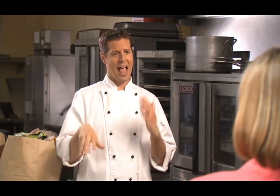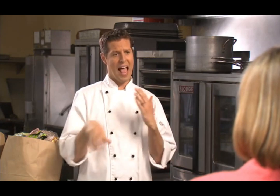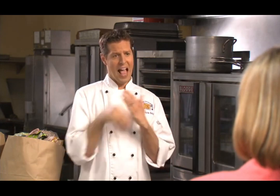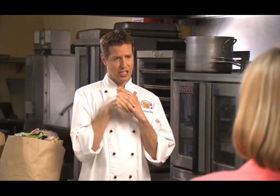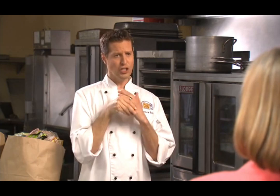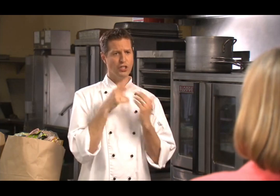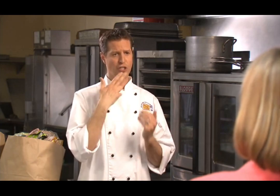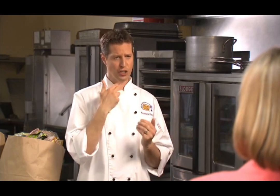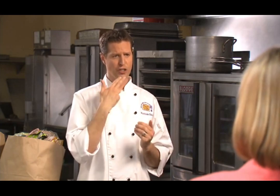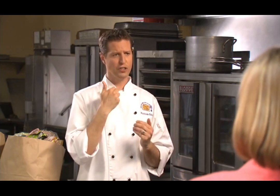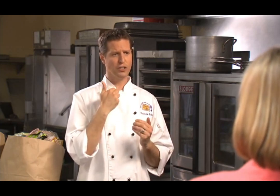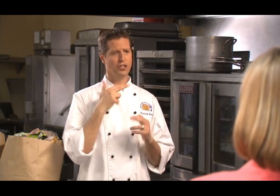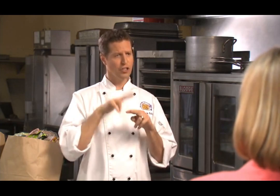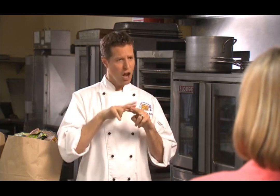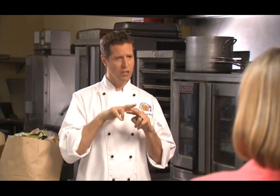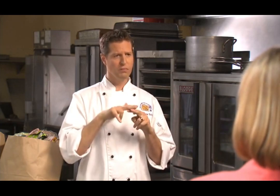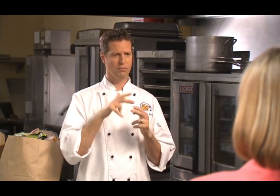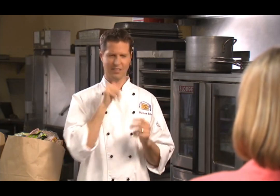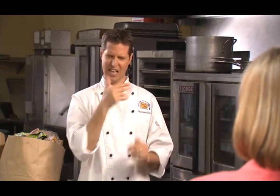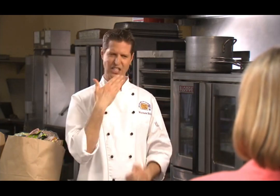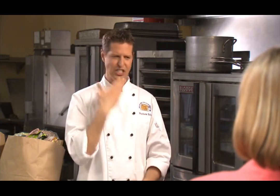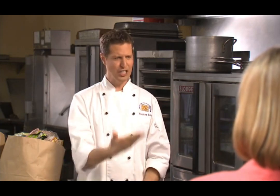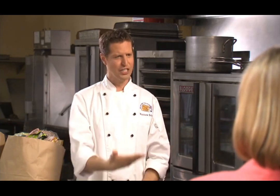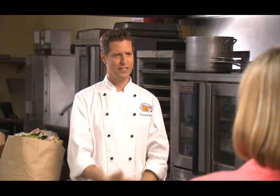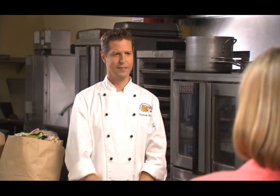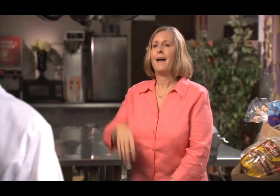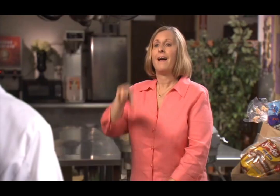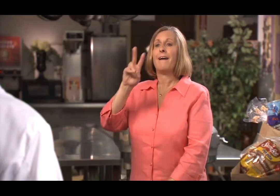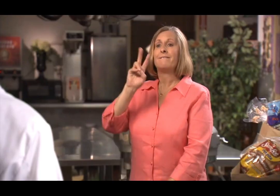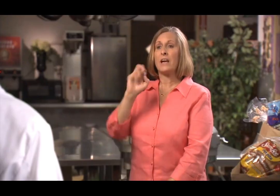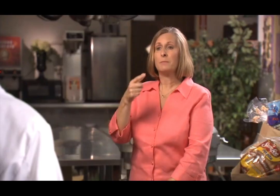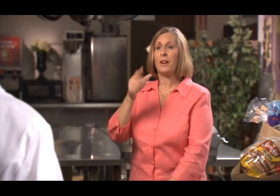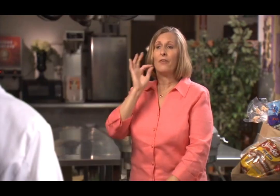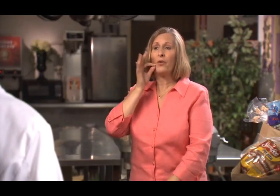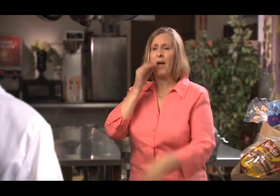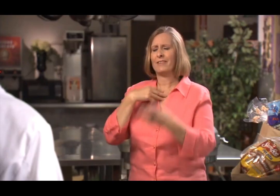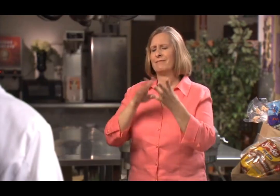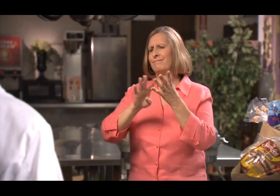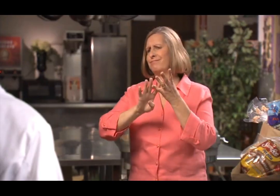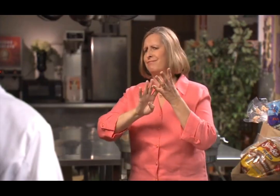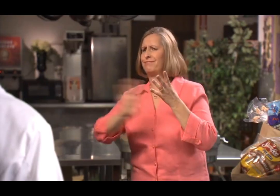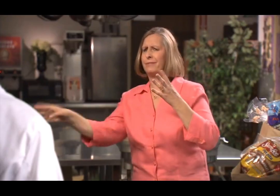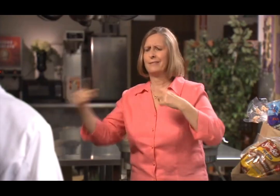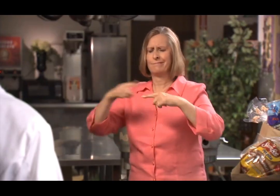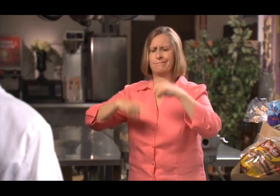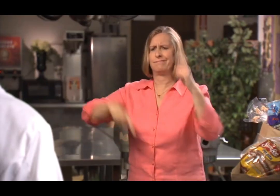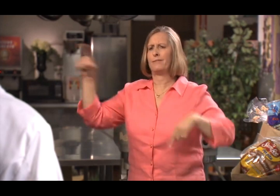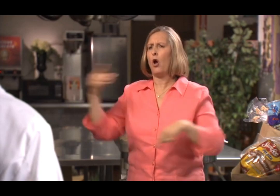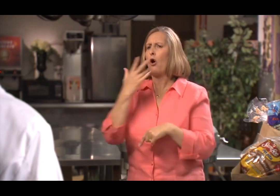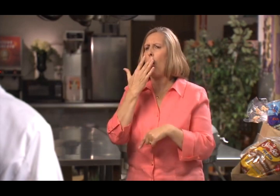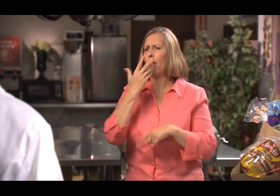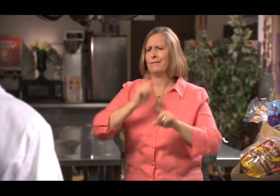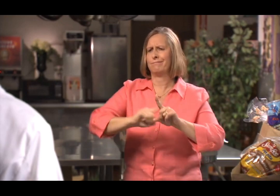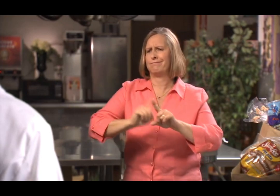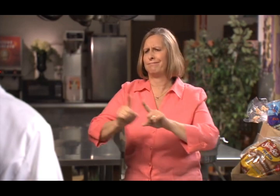Neither extra sugar nor extra salt is good for us. Vegetables and fruits come in many different